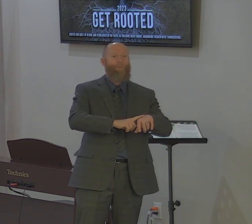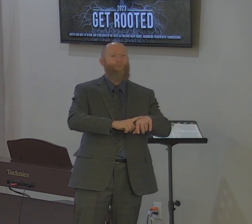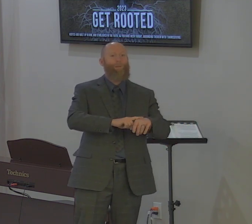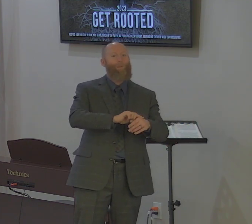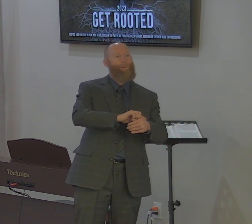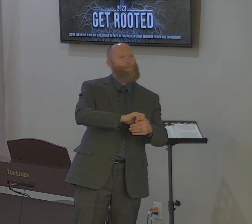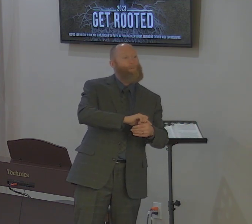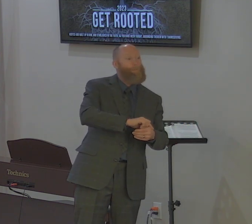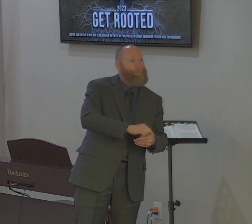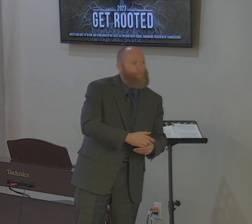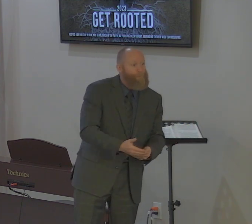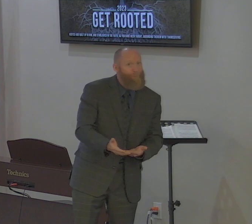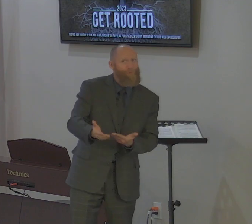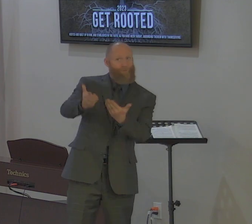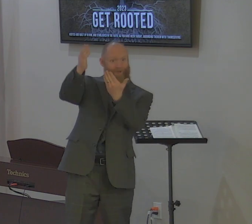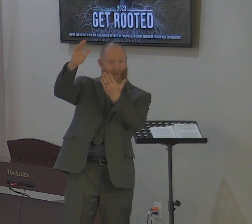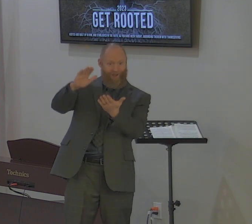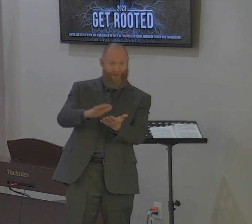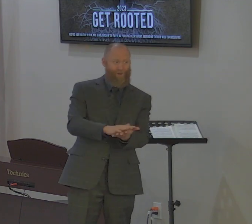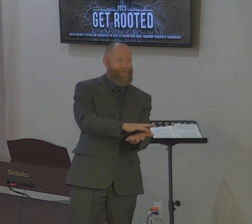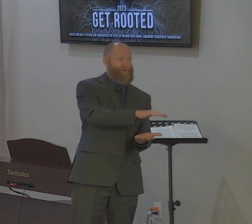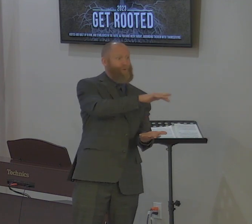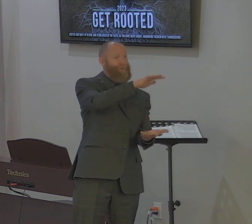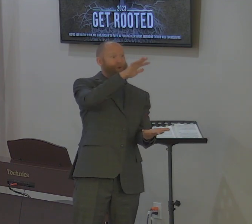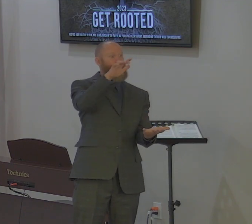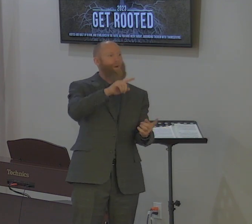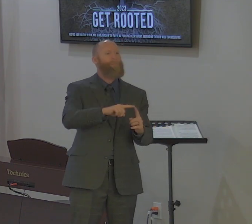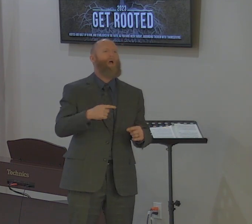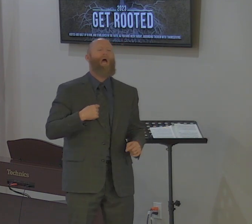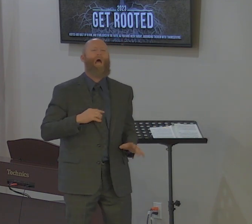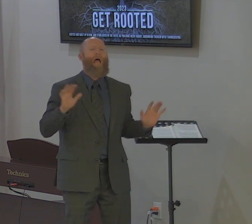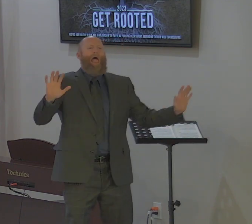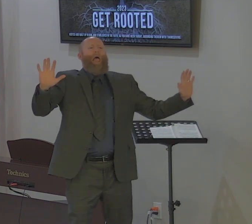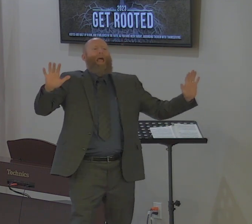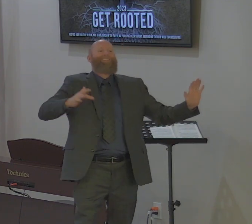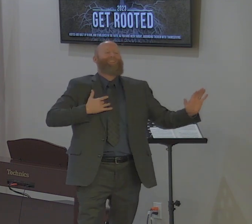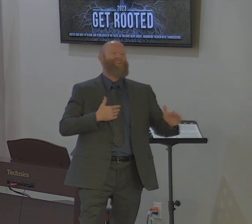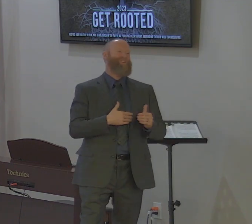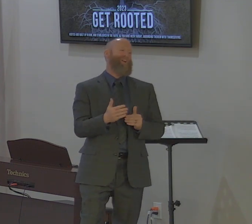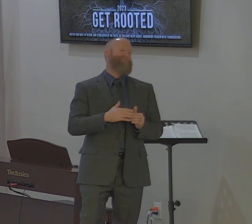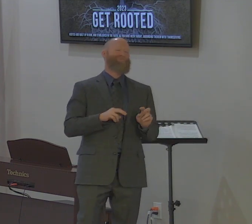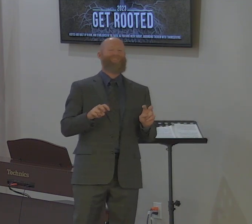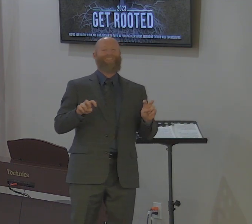But being comfortable in a pew and in a chair in the U.S. is compelling.